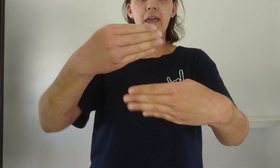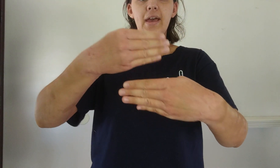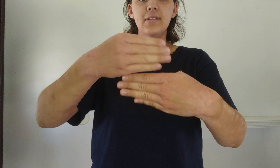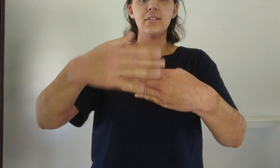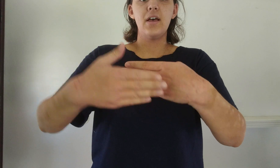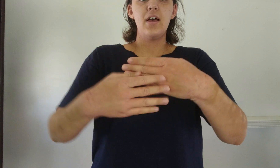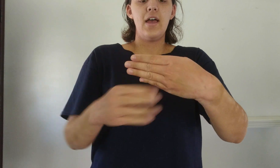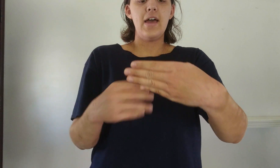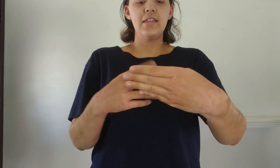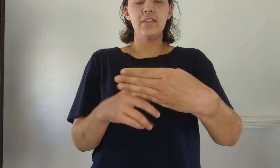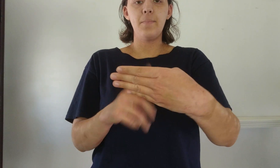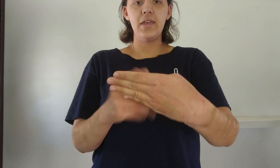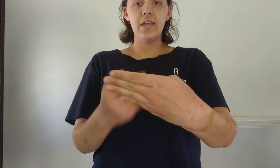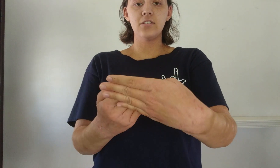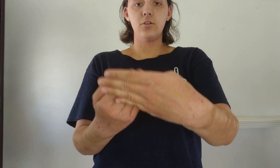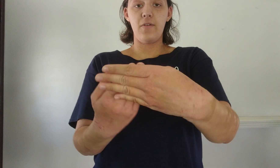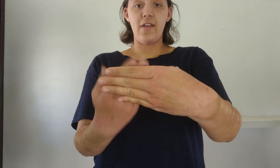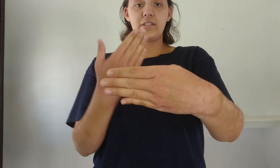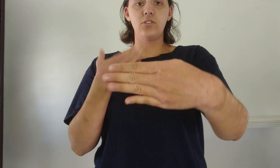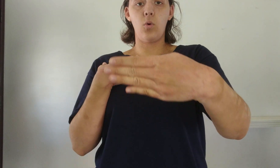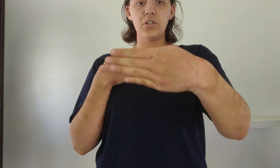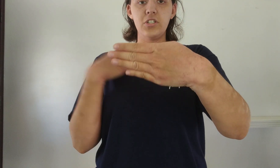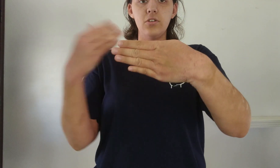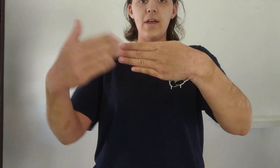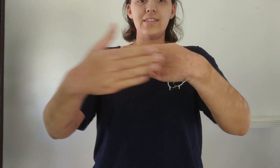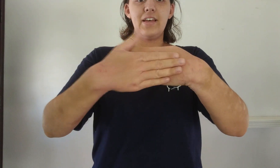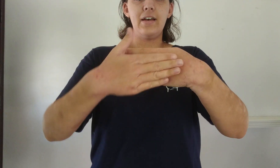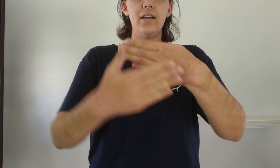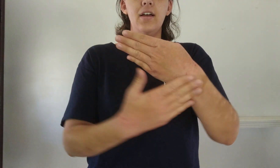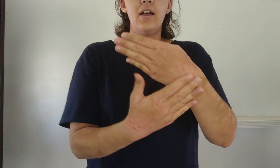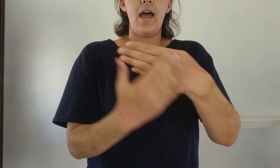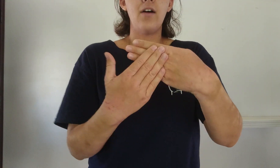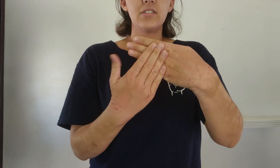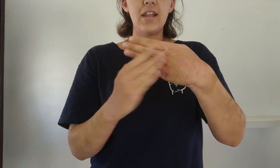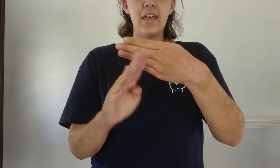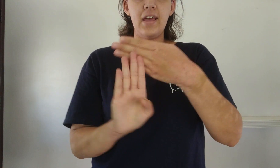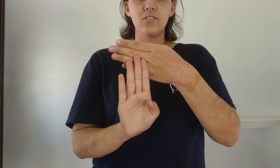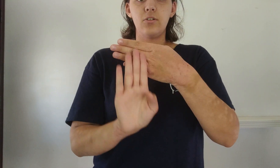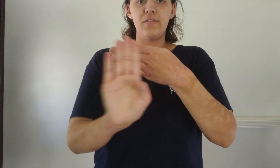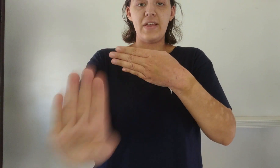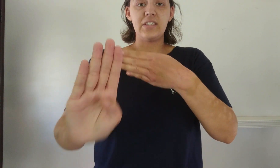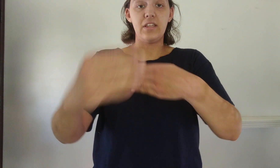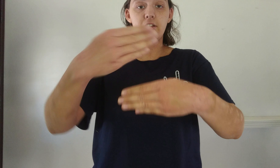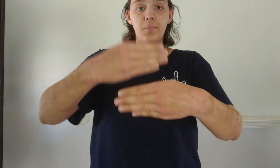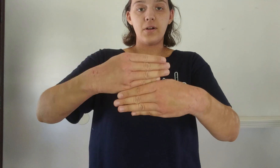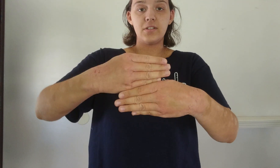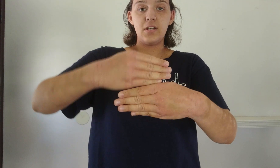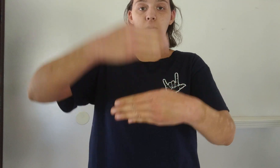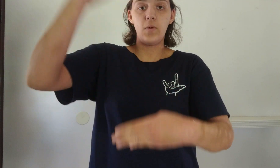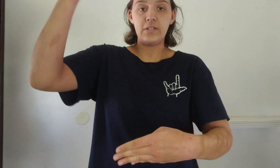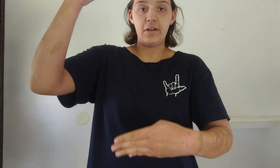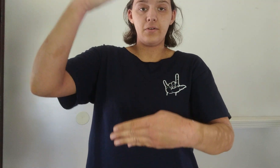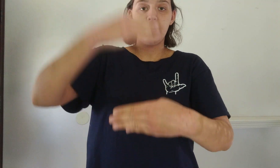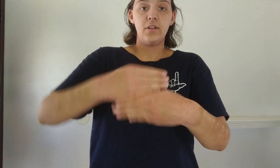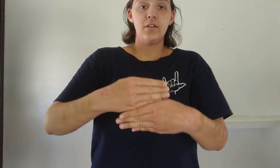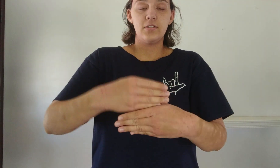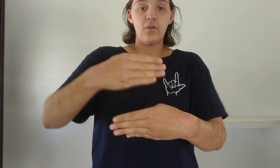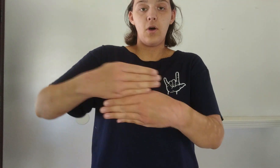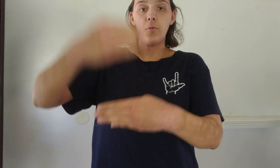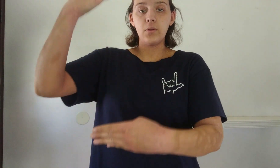hands, and then the B is going to be facing towards you, and the outside of the hand is going to be facing the other person. Window. So open